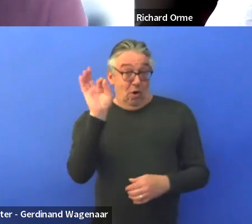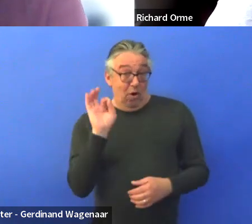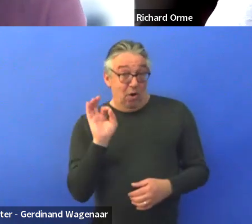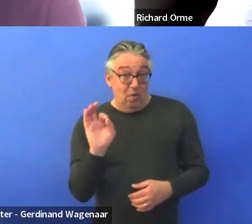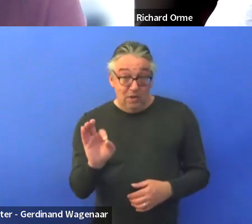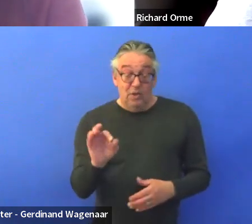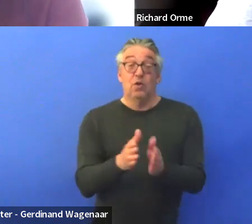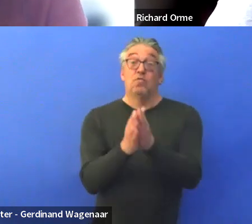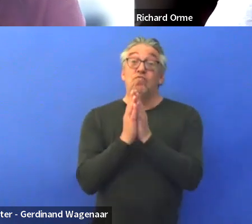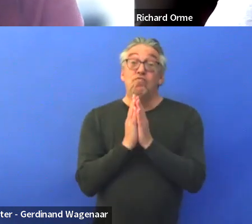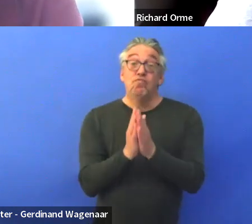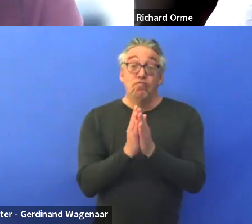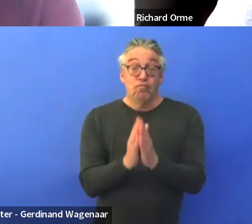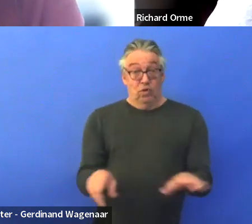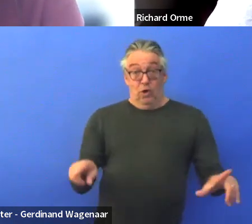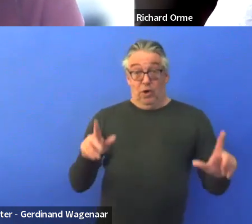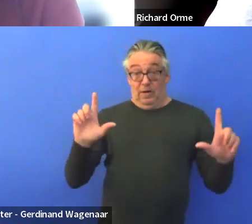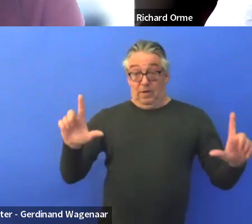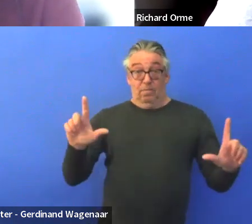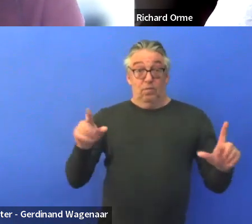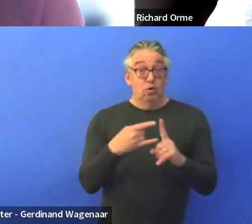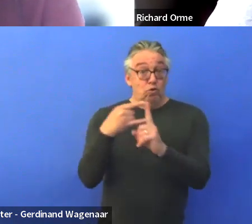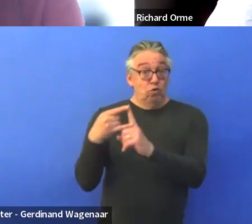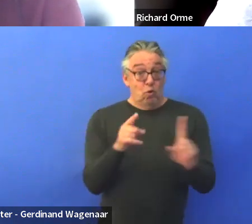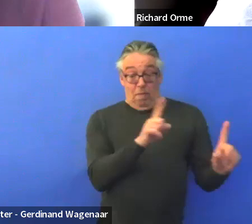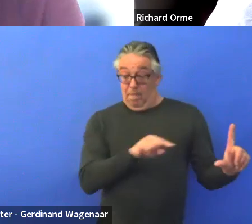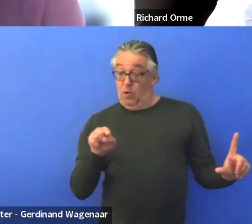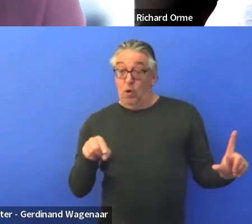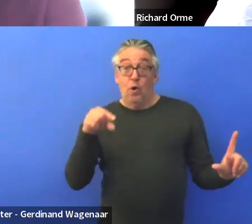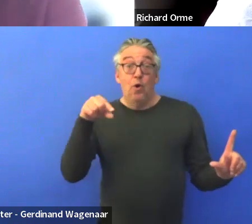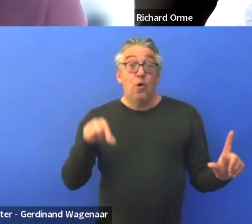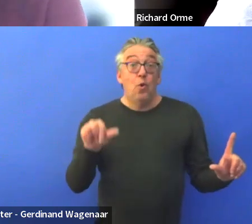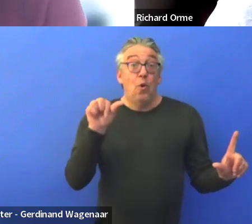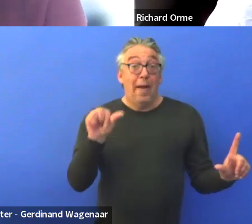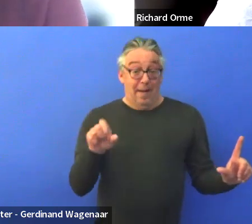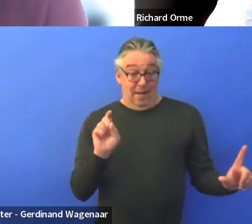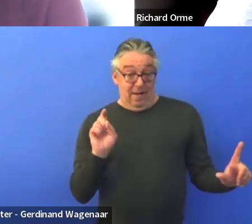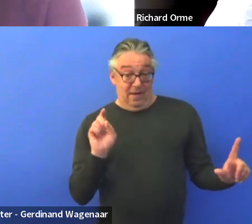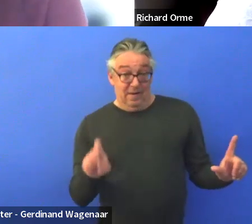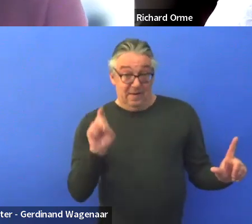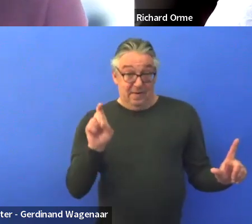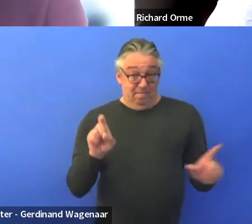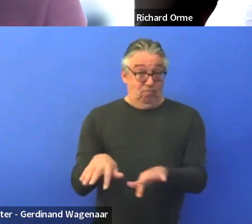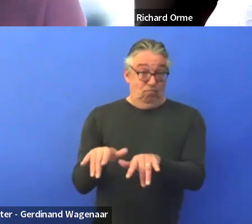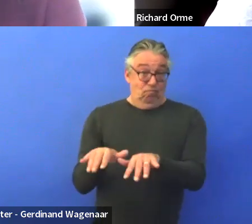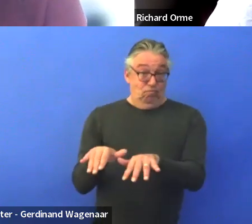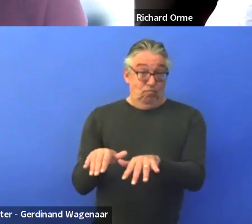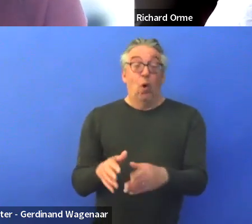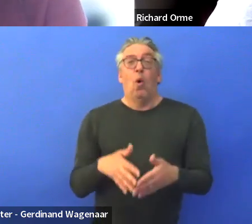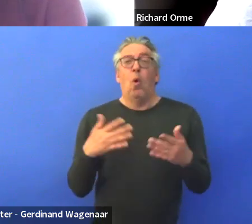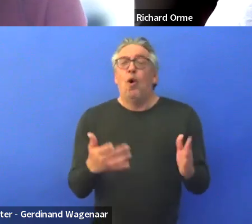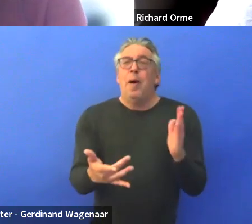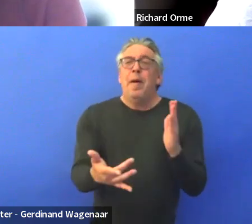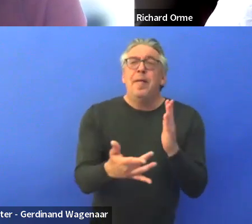can use the Q&A function on Zoom. You can find it in the menu. Or if you have any technical